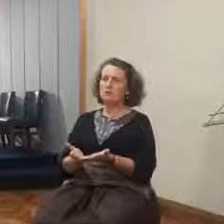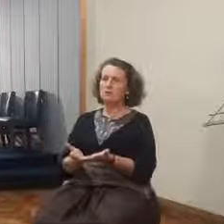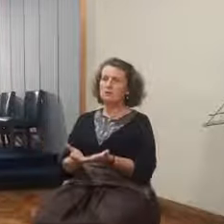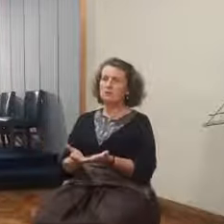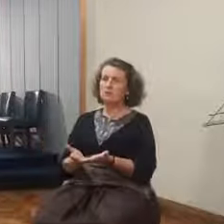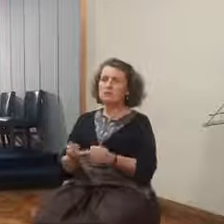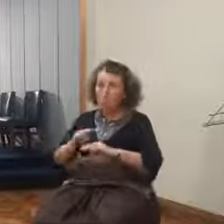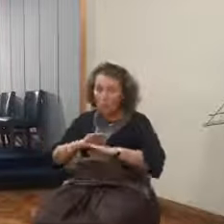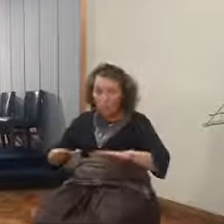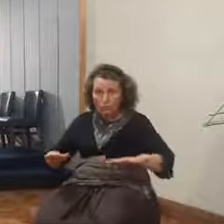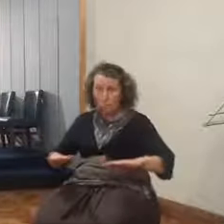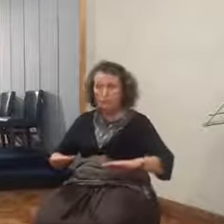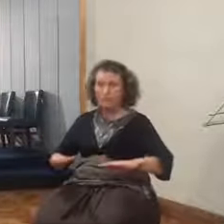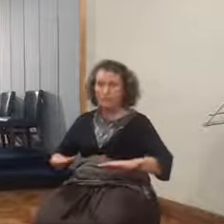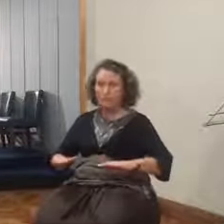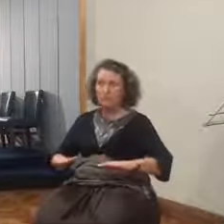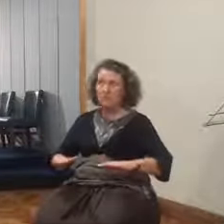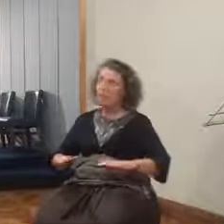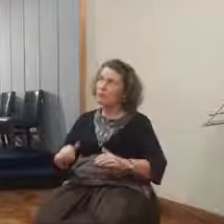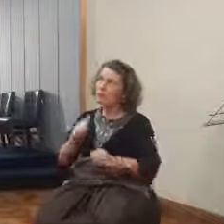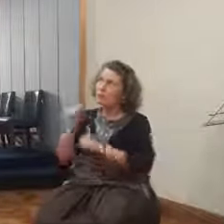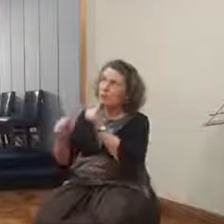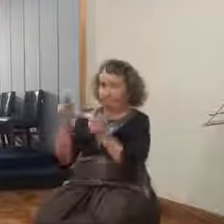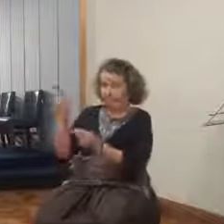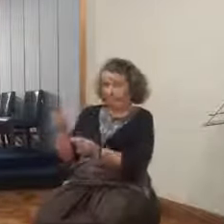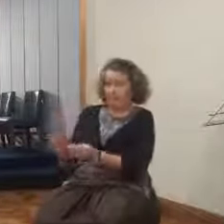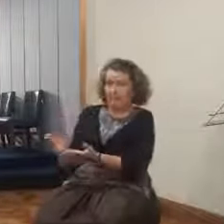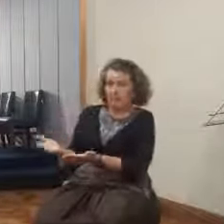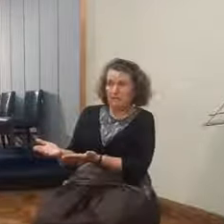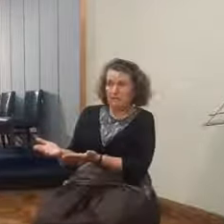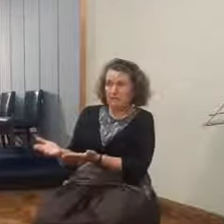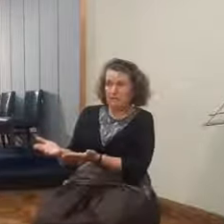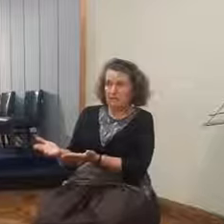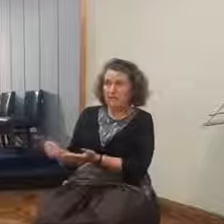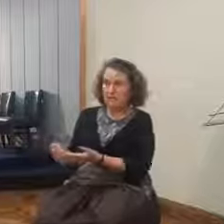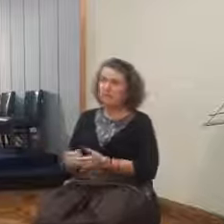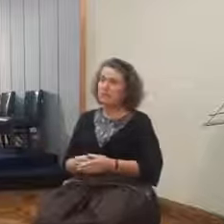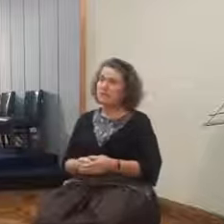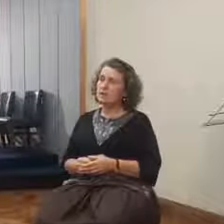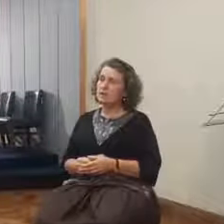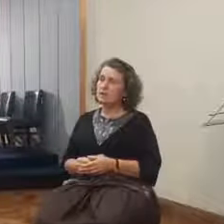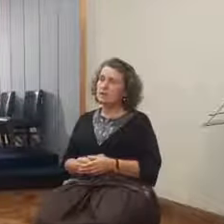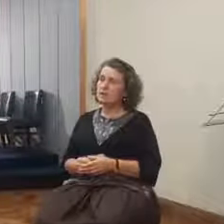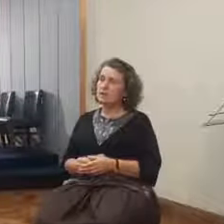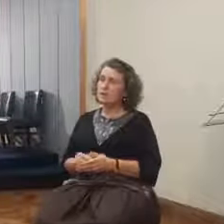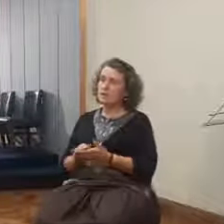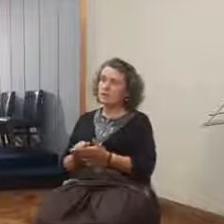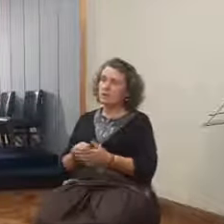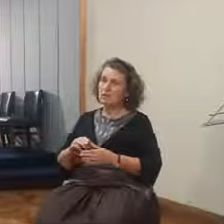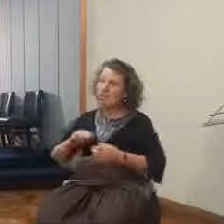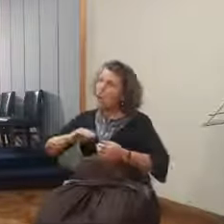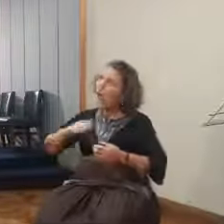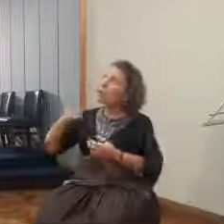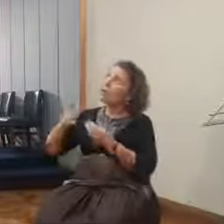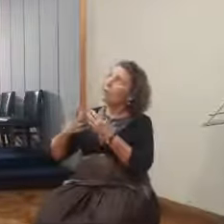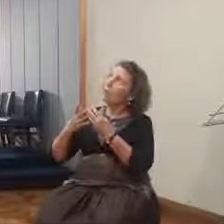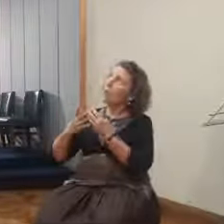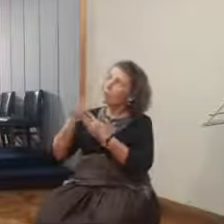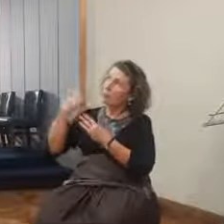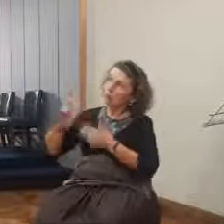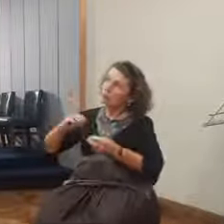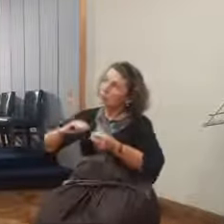We cannot do away with that and view God the same. We cannot do away with that and worship God